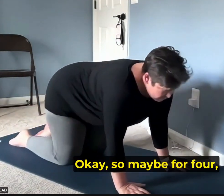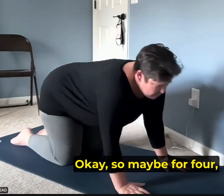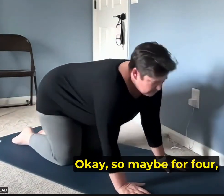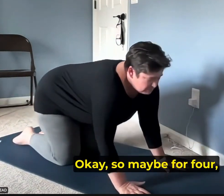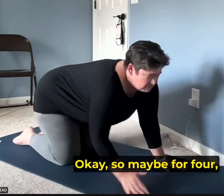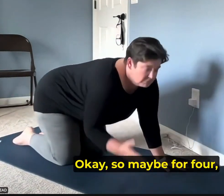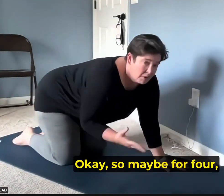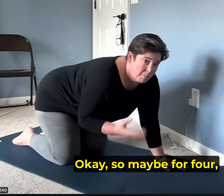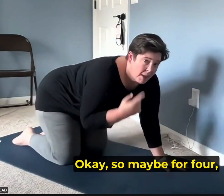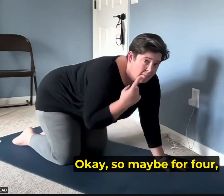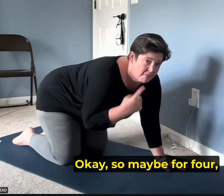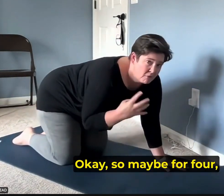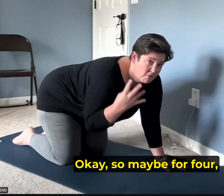Okay, so maybe for 4.